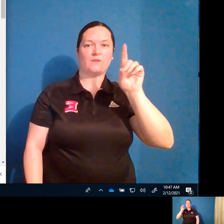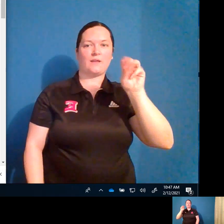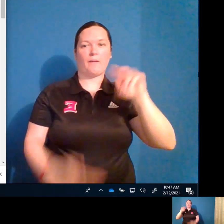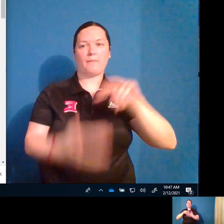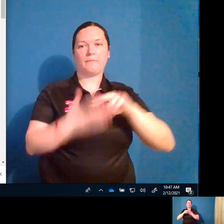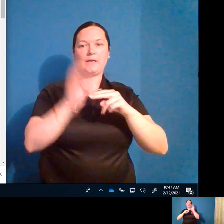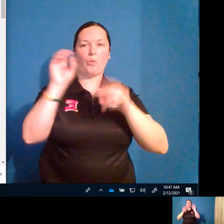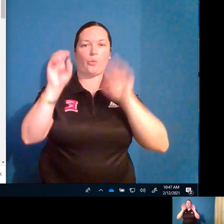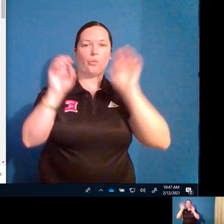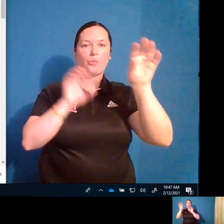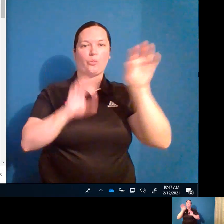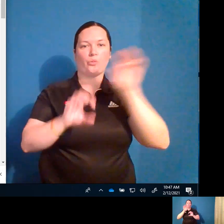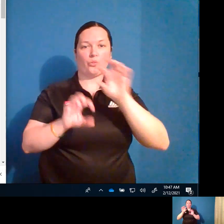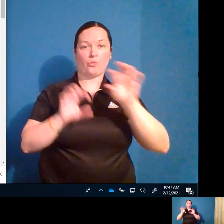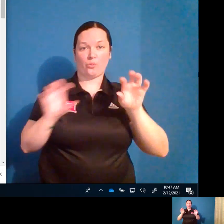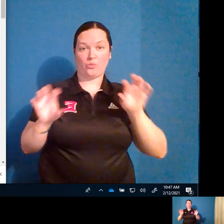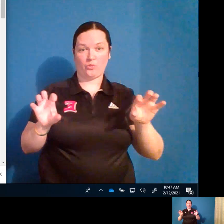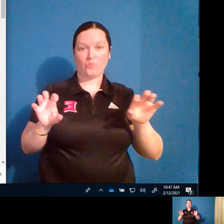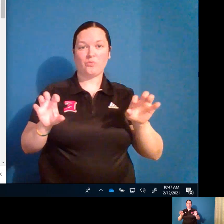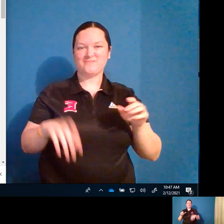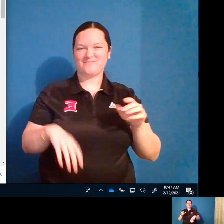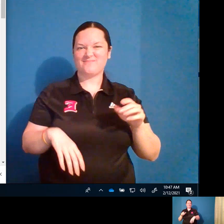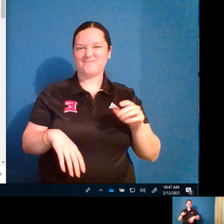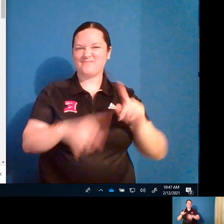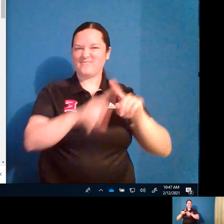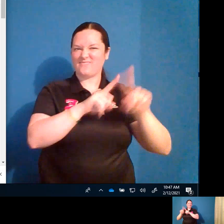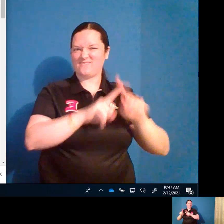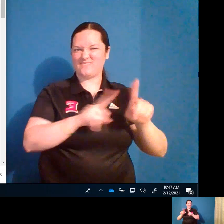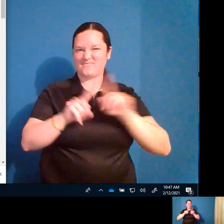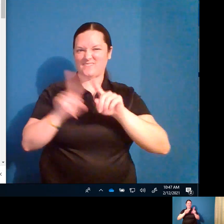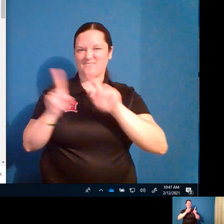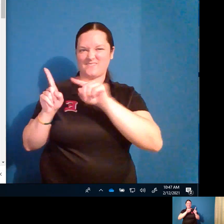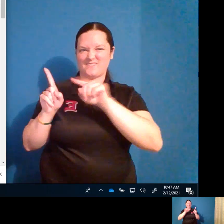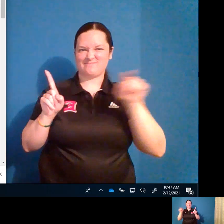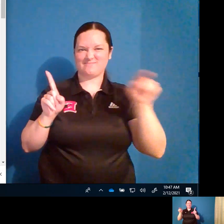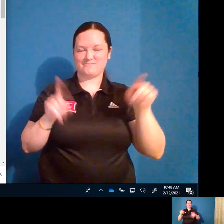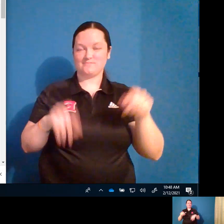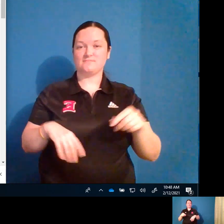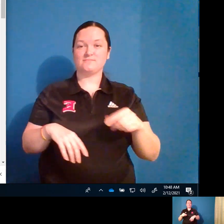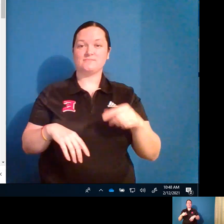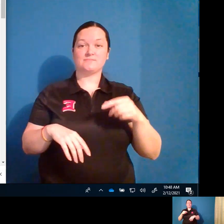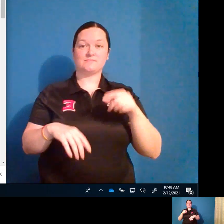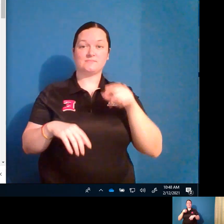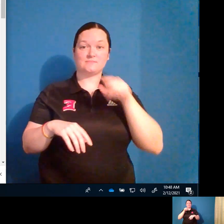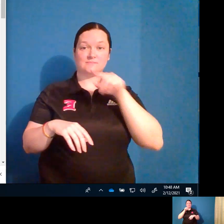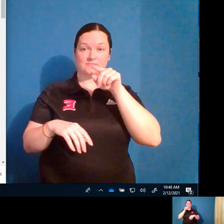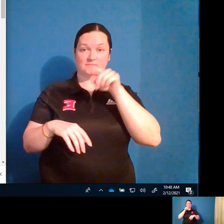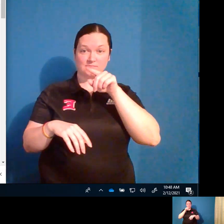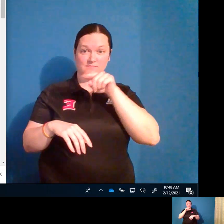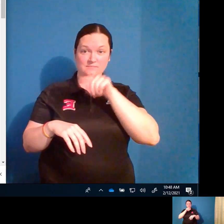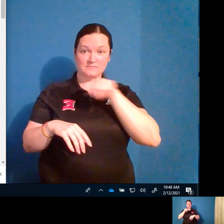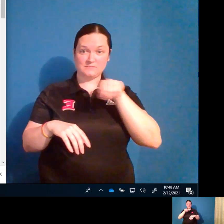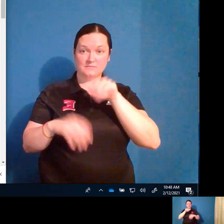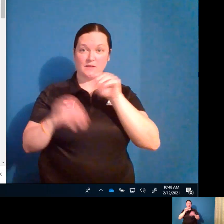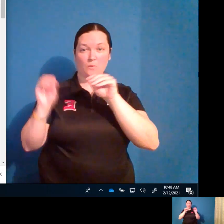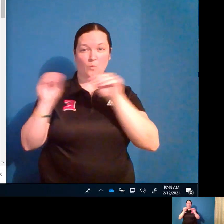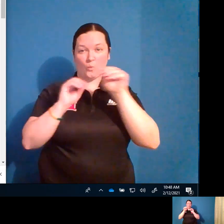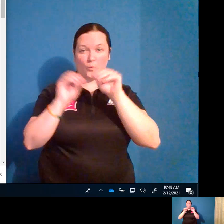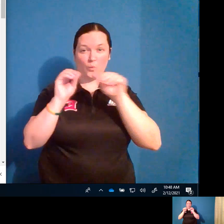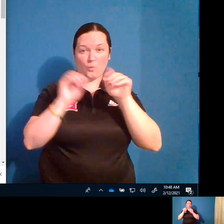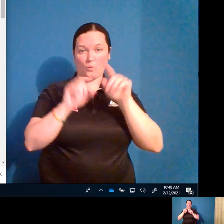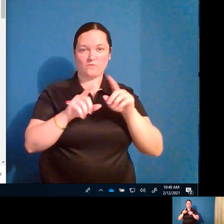Okay, so see what it does? It messes with them. It does different things. Now I can move these around. All right.